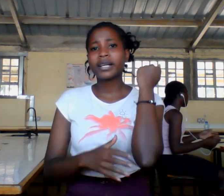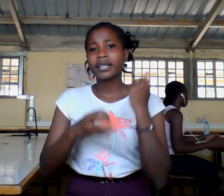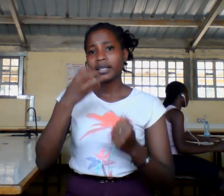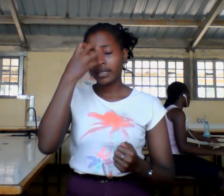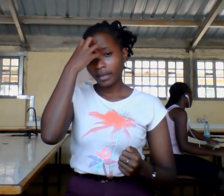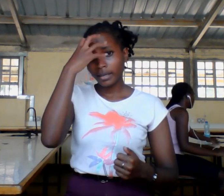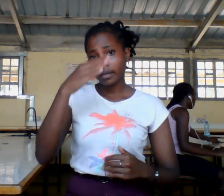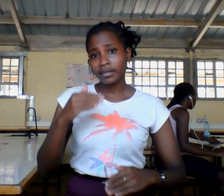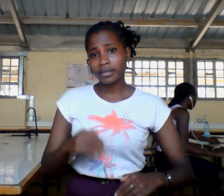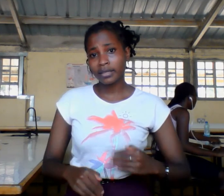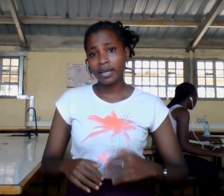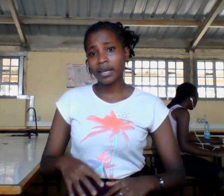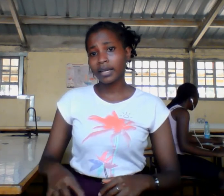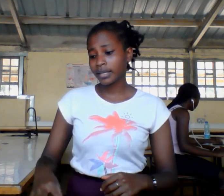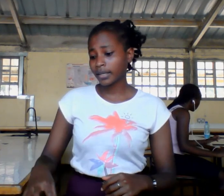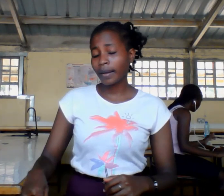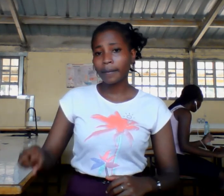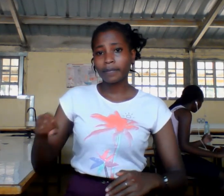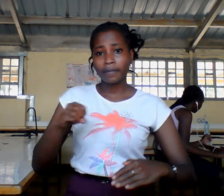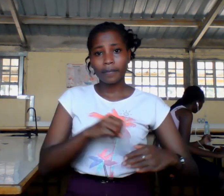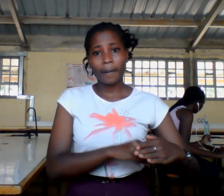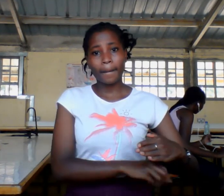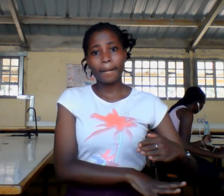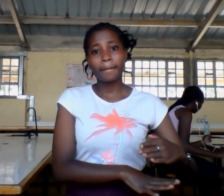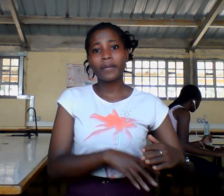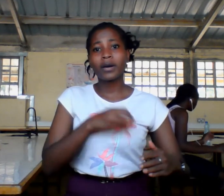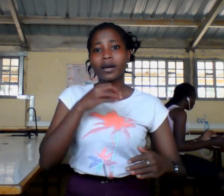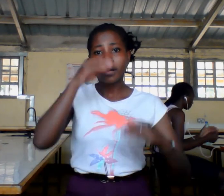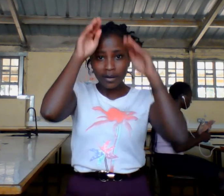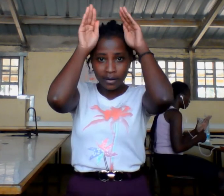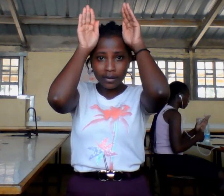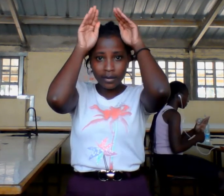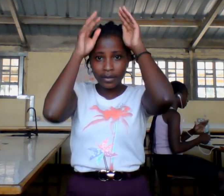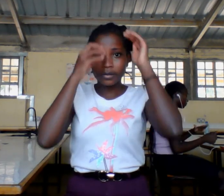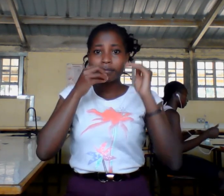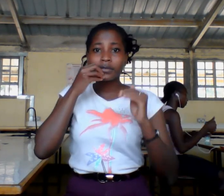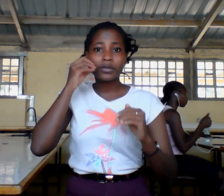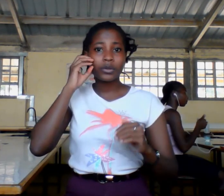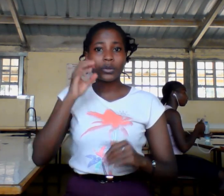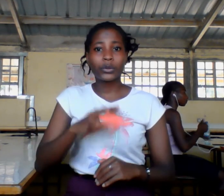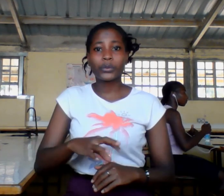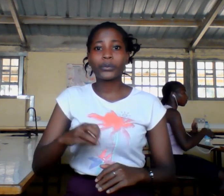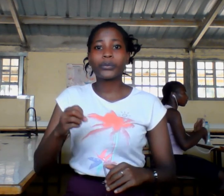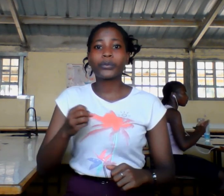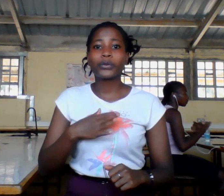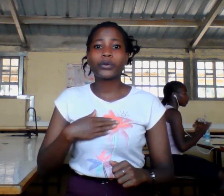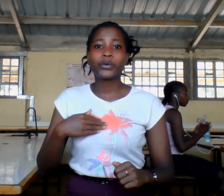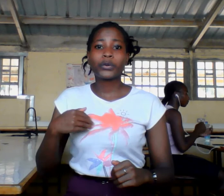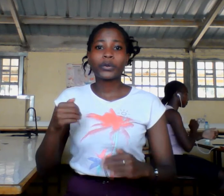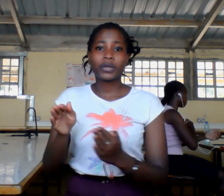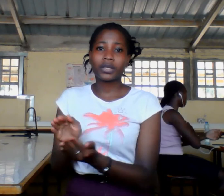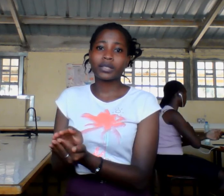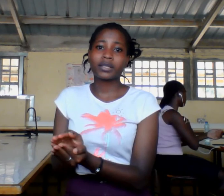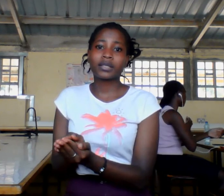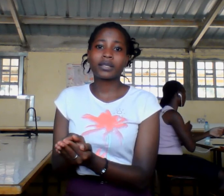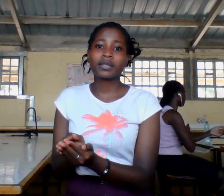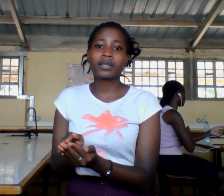home right away. Without saying hello, Hyena put the rabbit in the sack and headed to the river. But Hyena